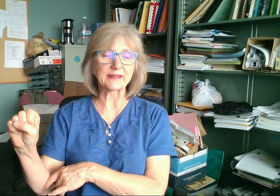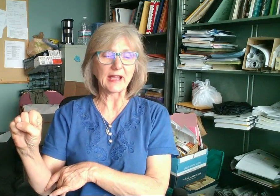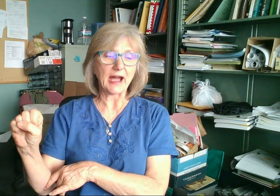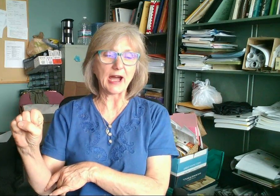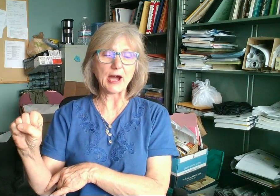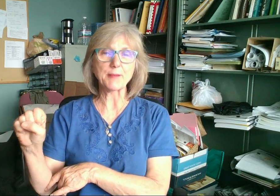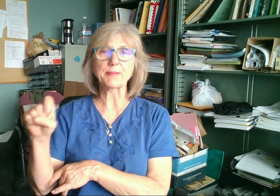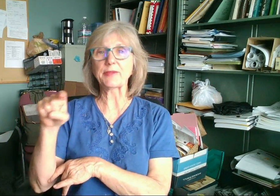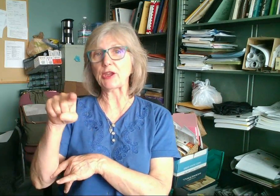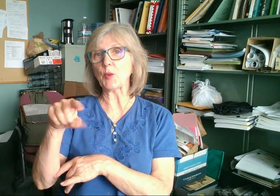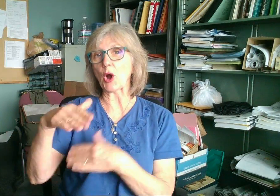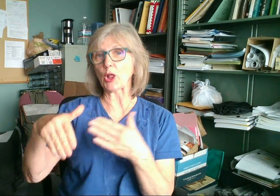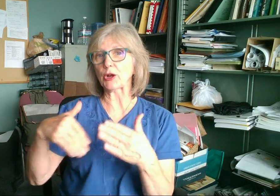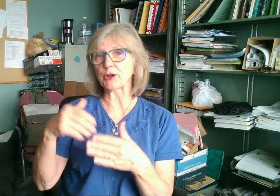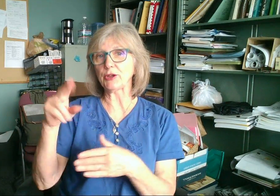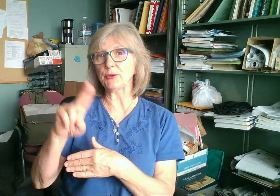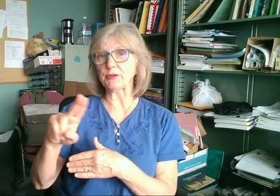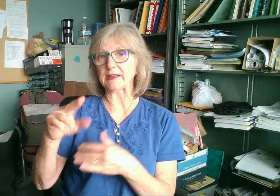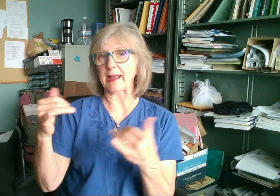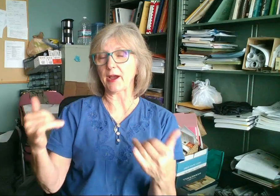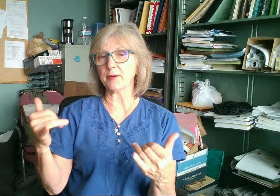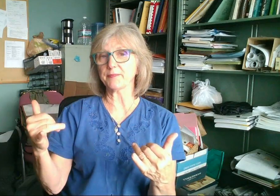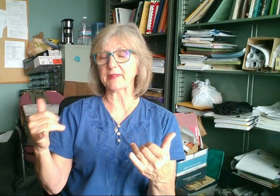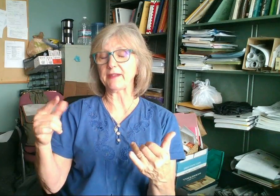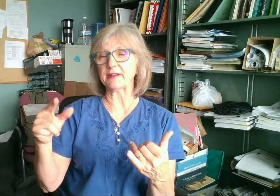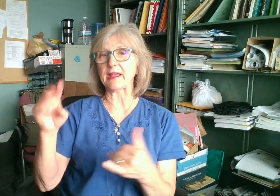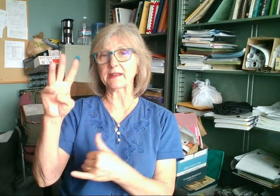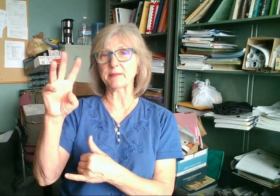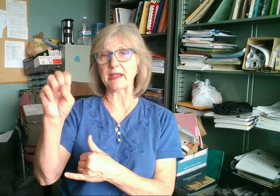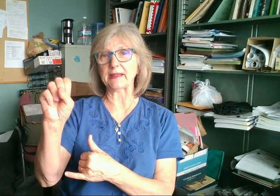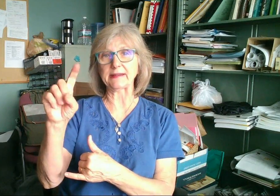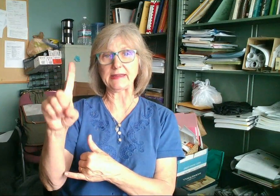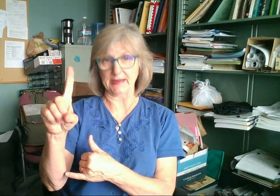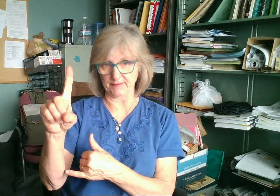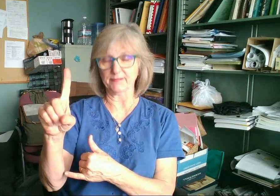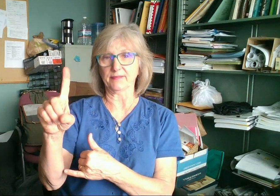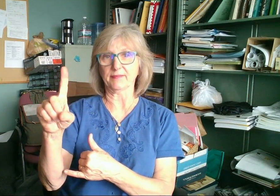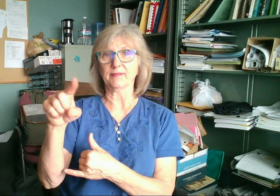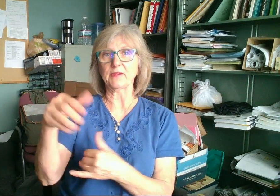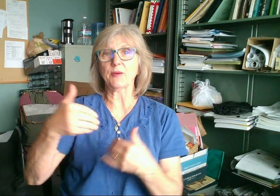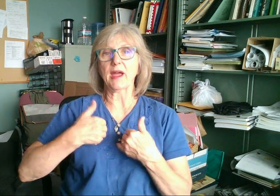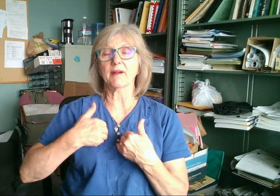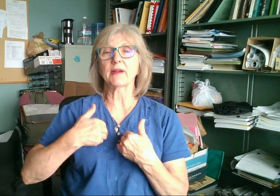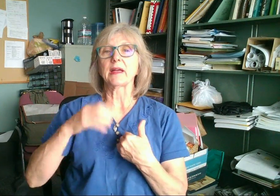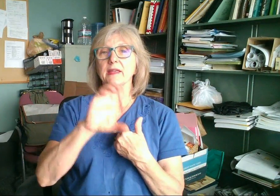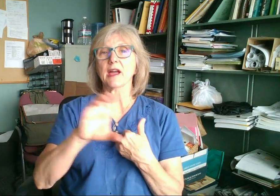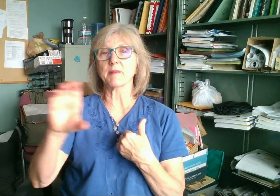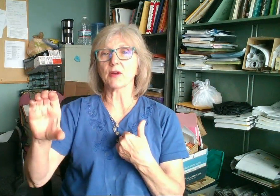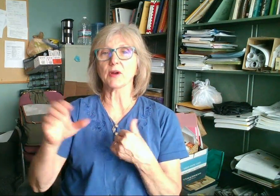standards that you all are using now. Even at WSD, you have the Common